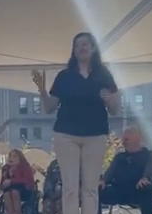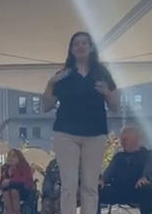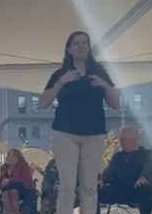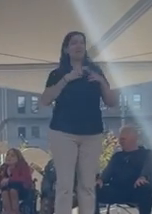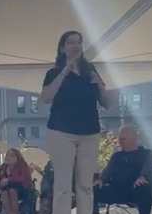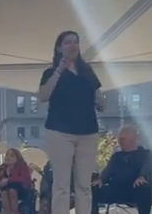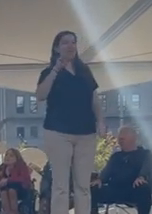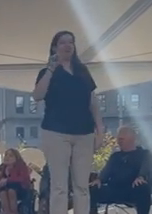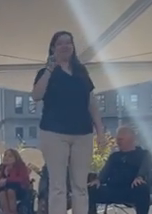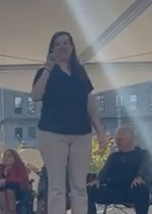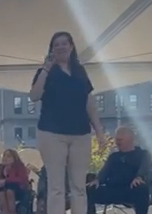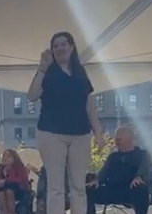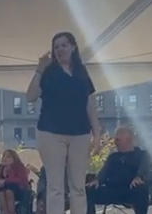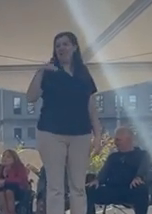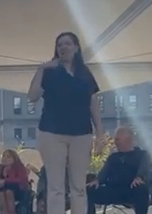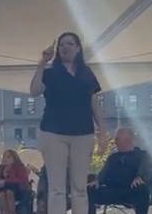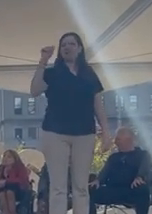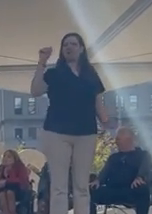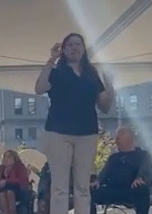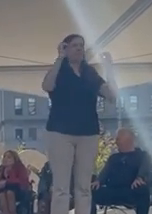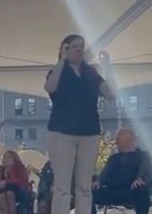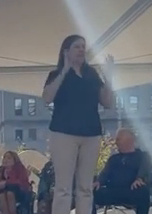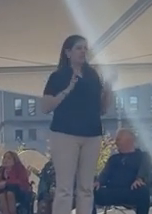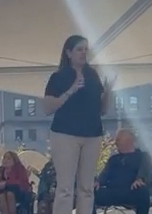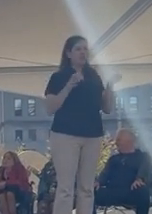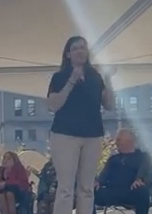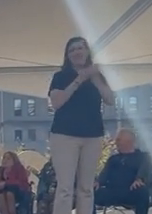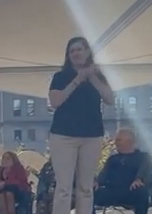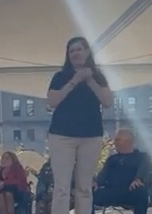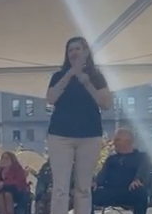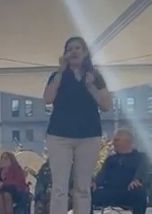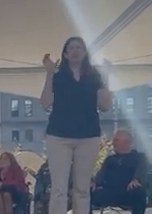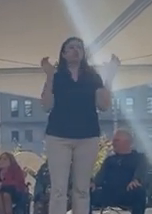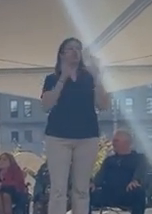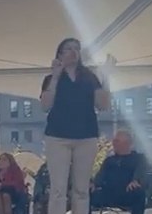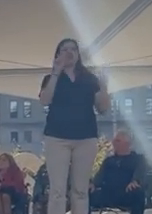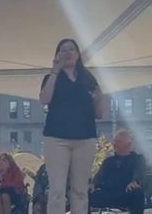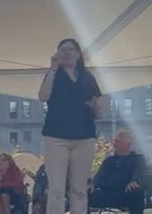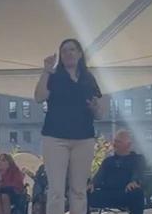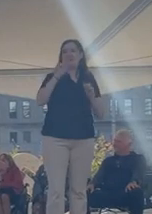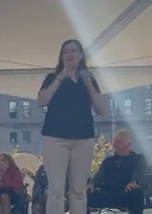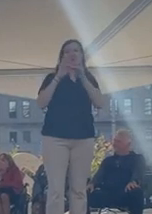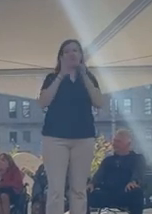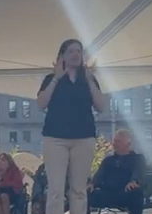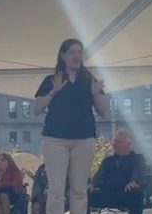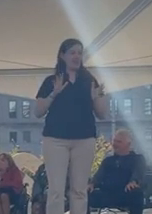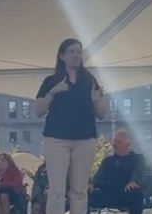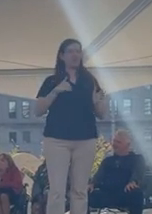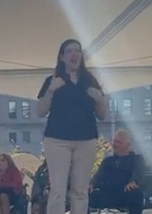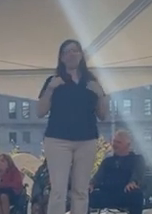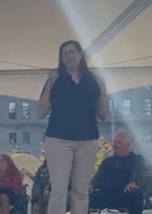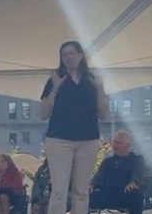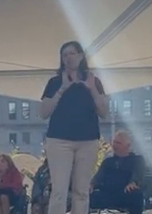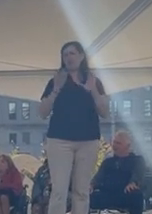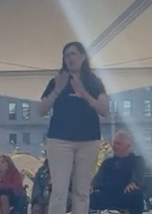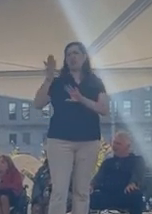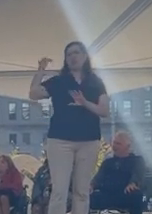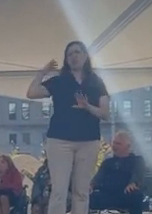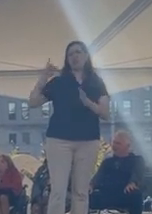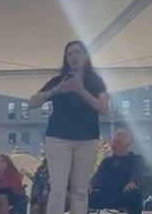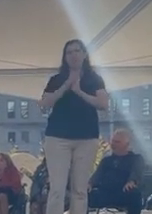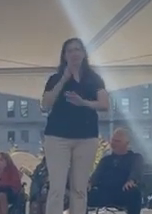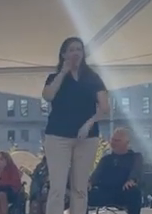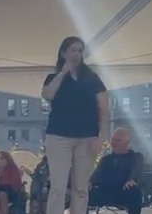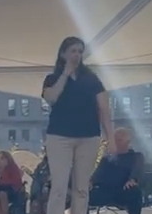My name is Mara Lane, and I'm a disability educator, advocate, and a certified ADA coordinator. I had that certification before, it was